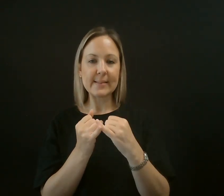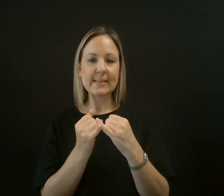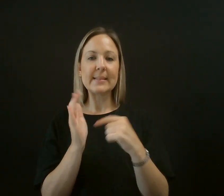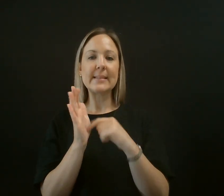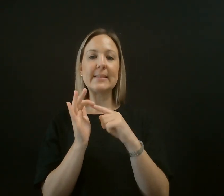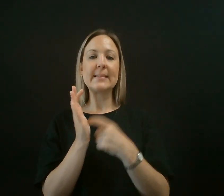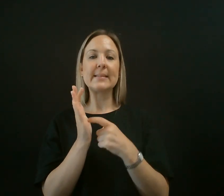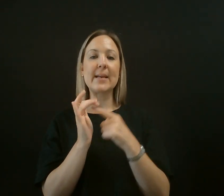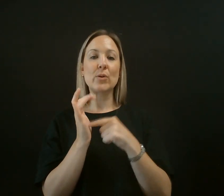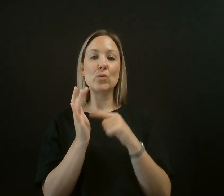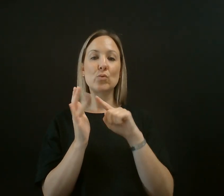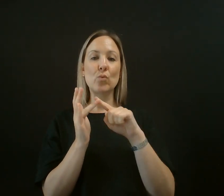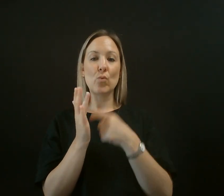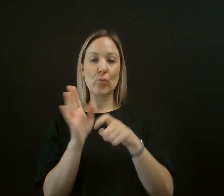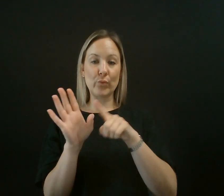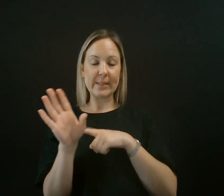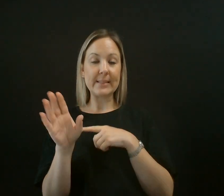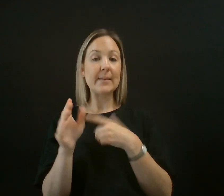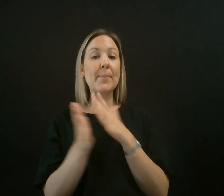the following rights.